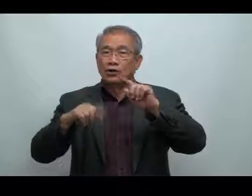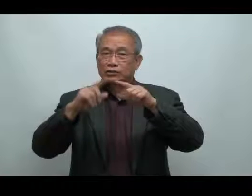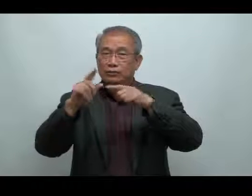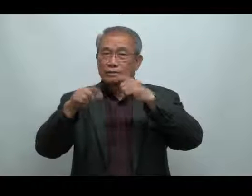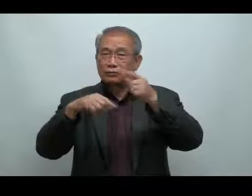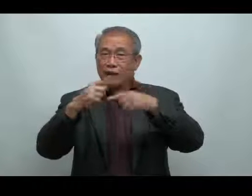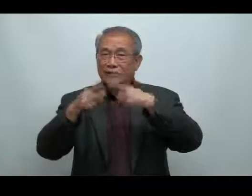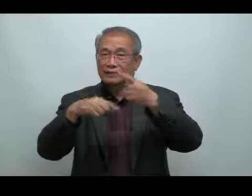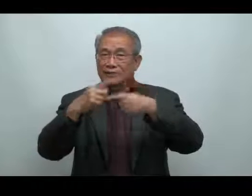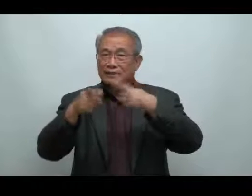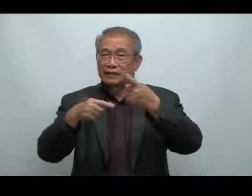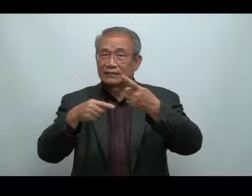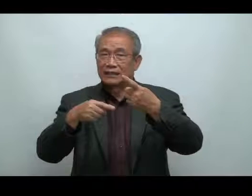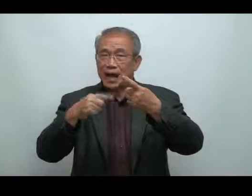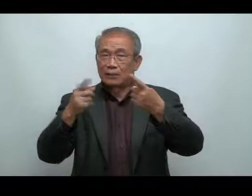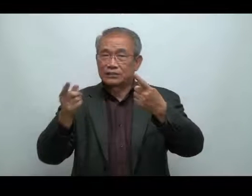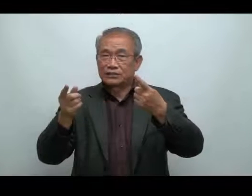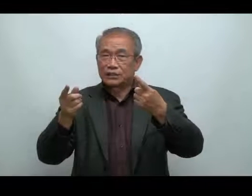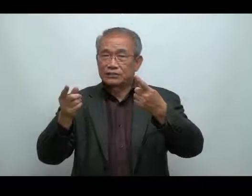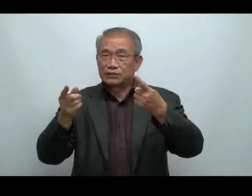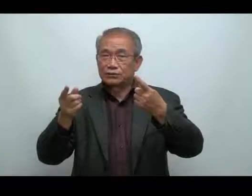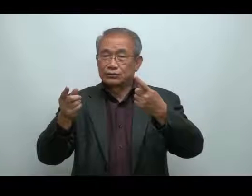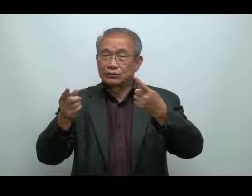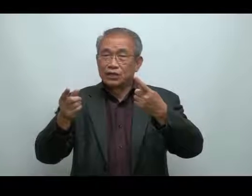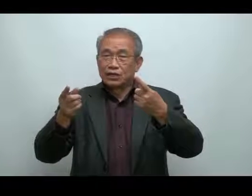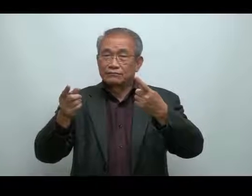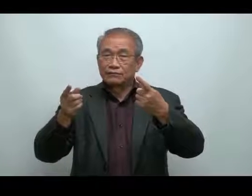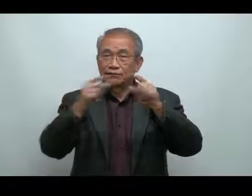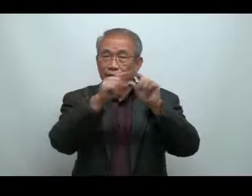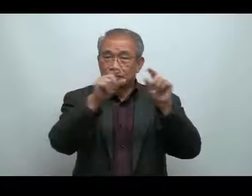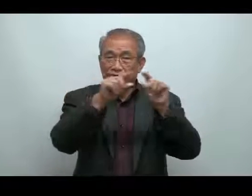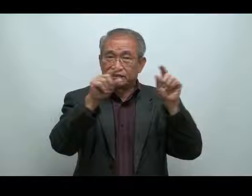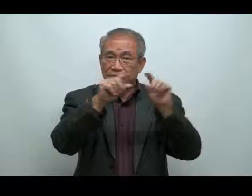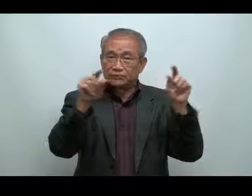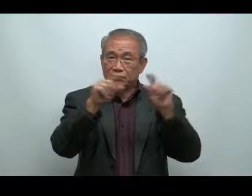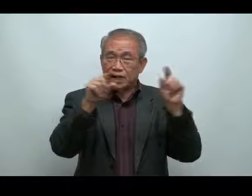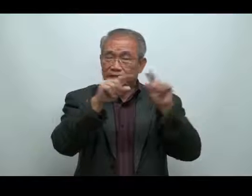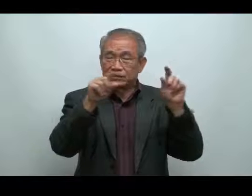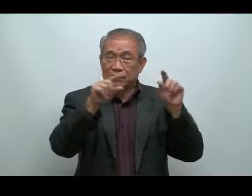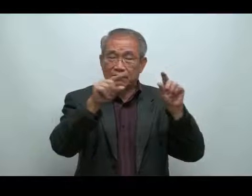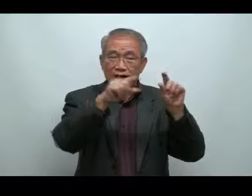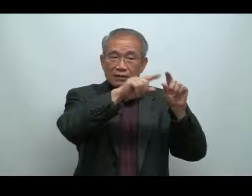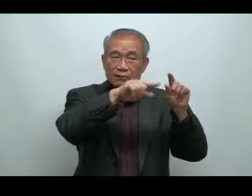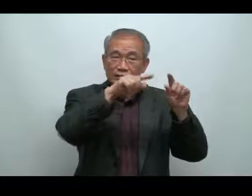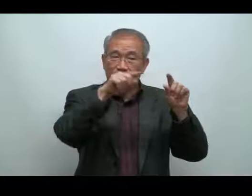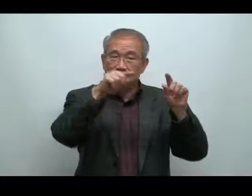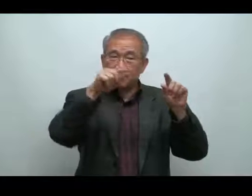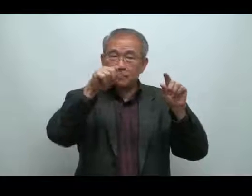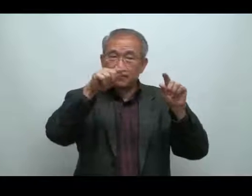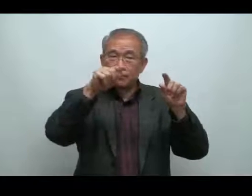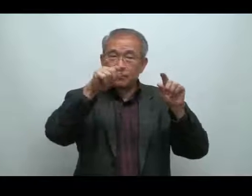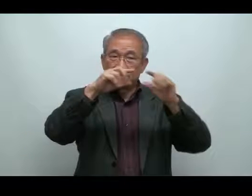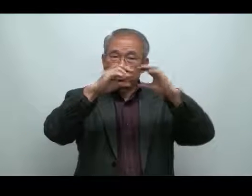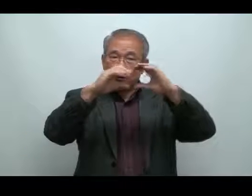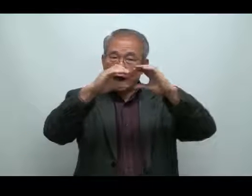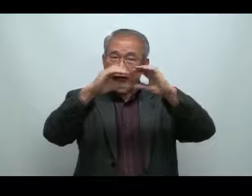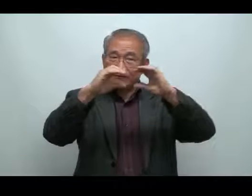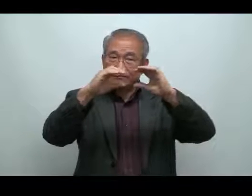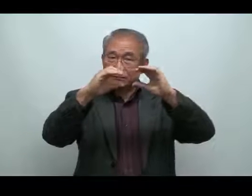So when you practice singing, I would suggest that if the notes of this any song within the lower half of the